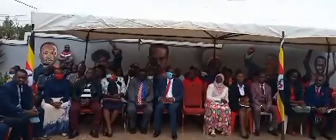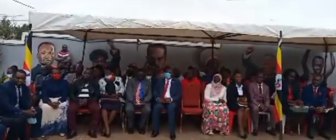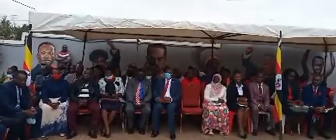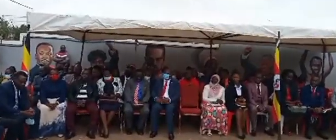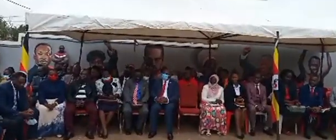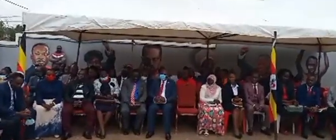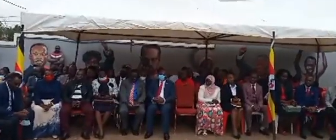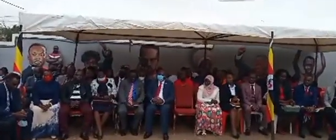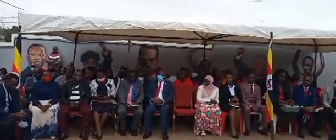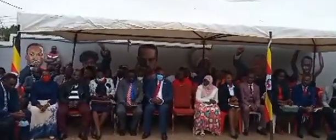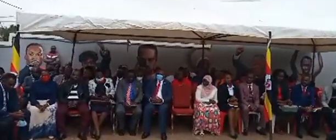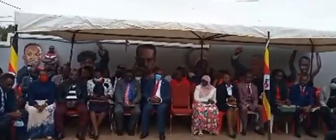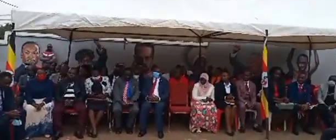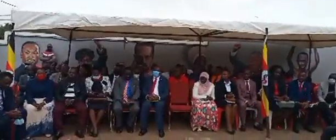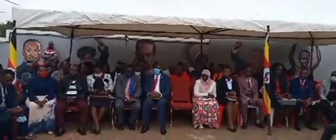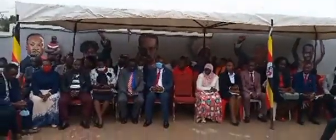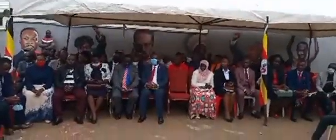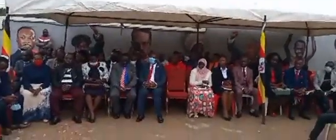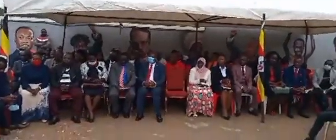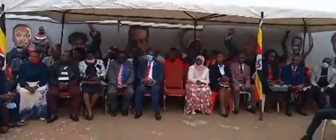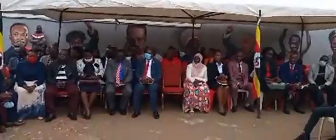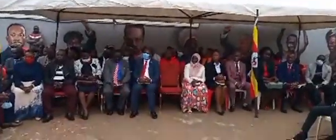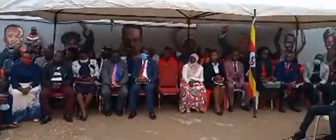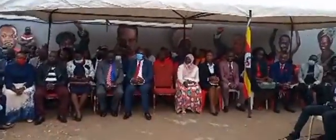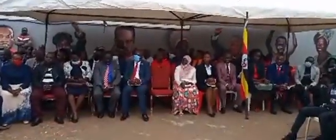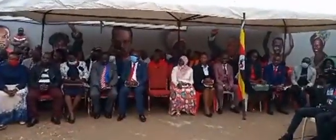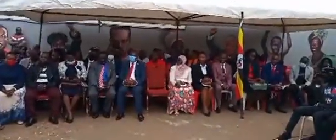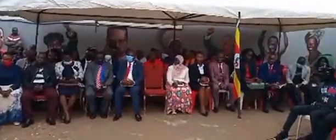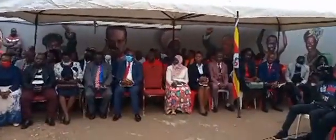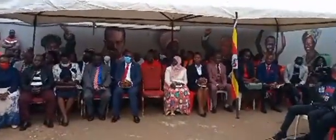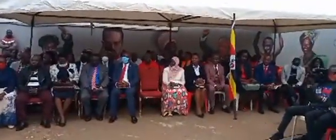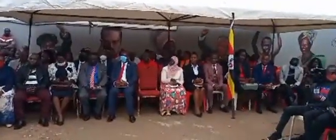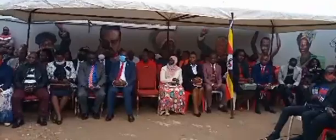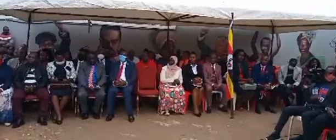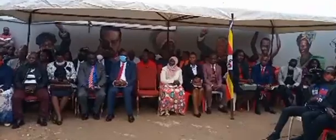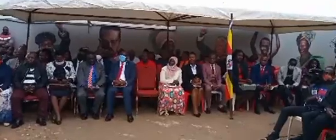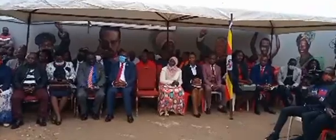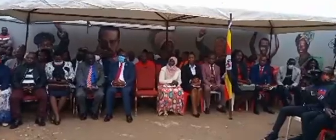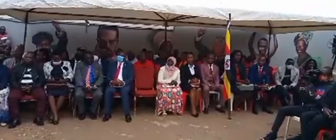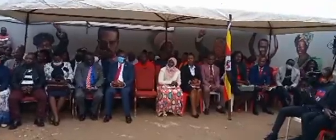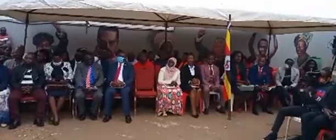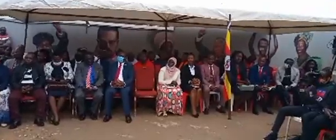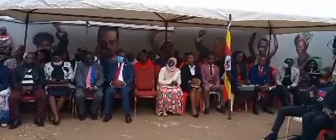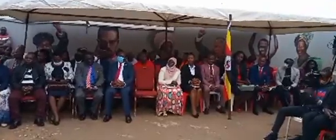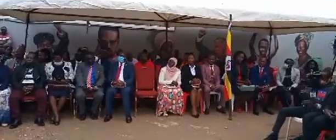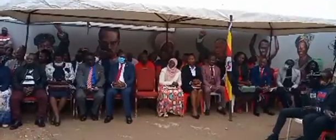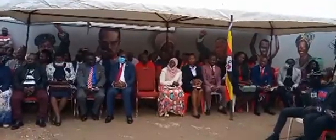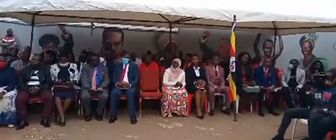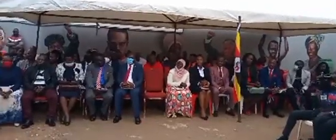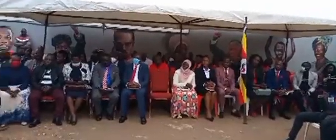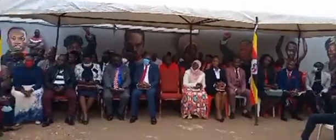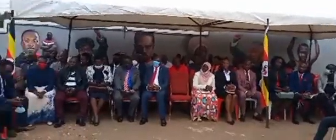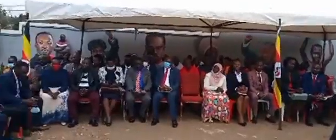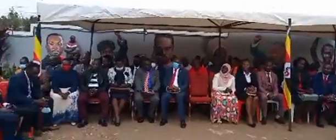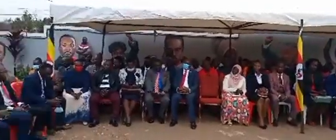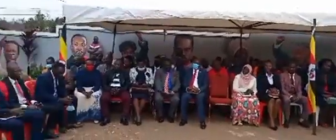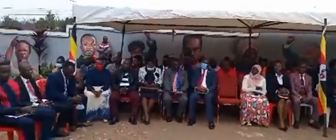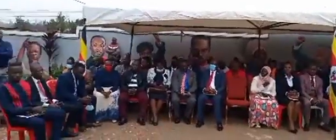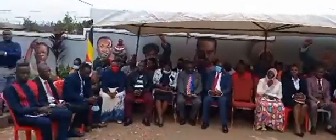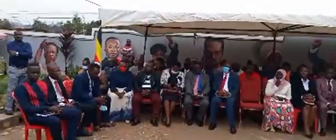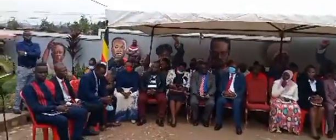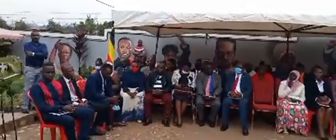much, Deputy Presidents and Honorable Members of Parliament, other